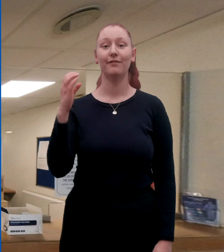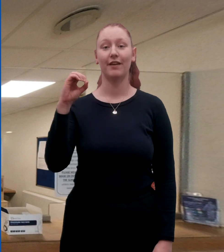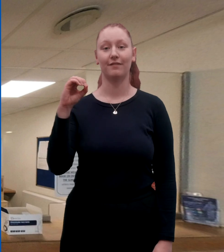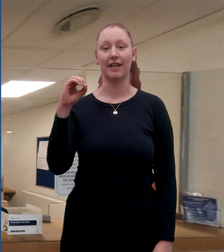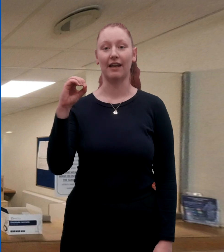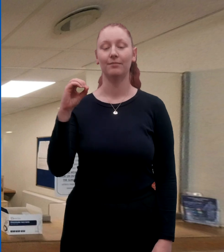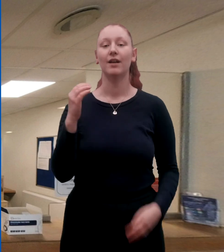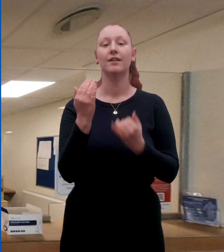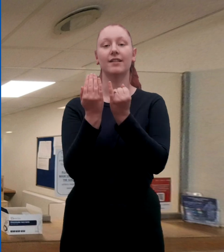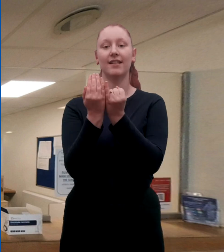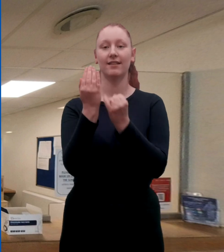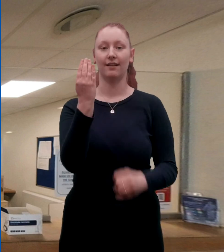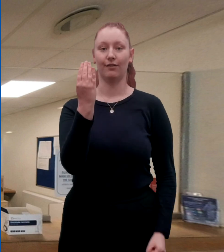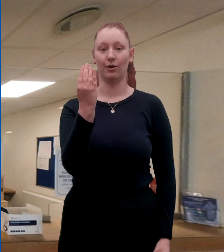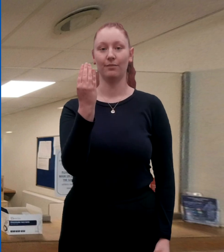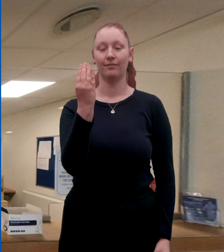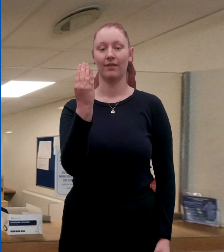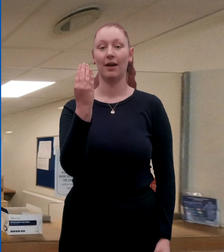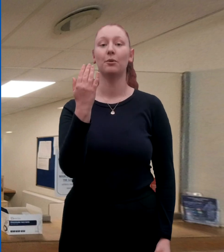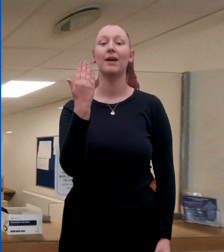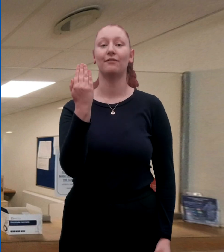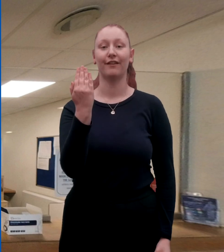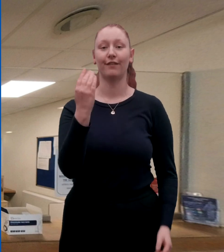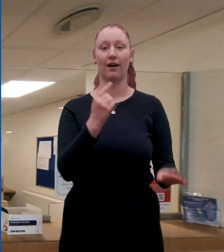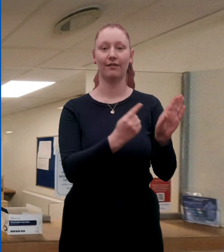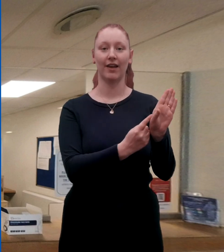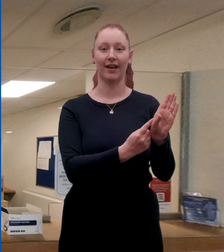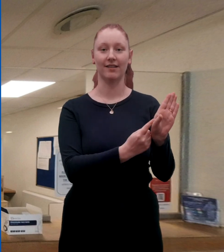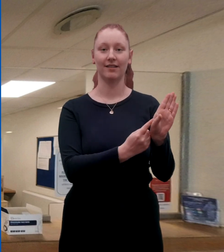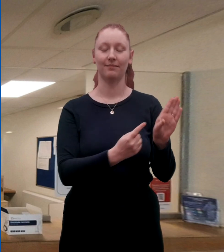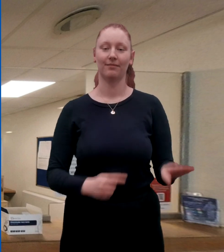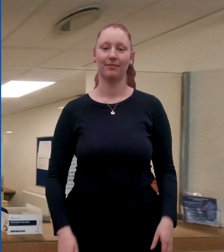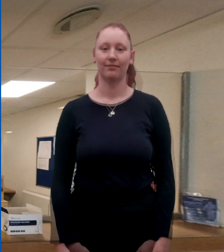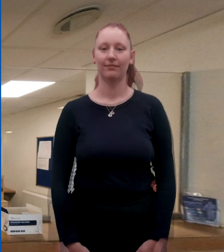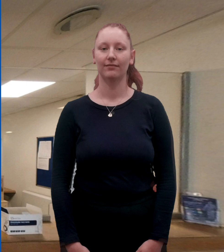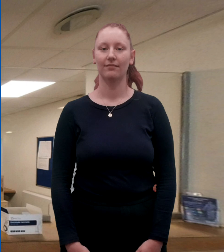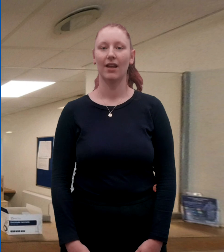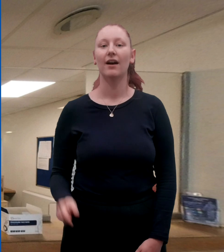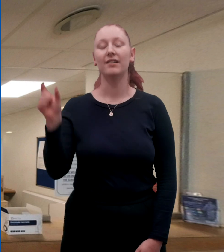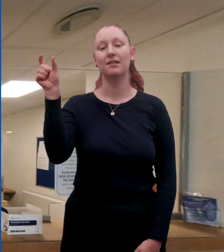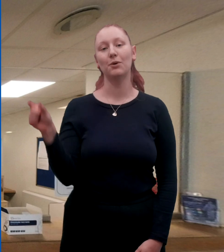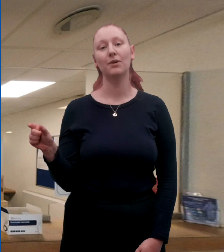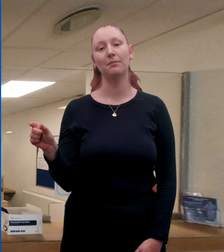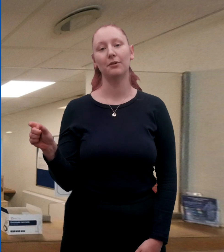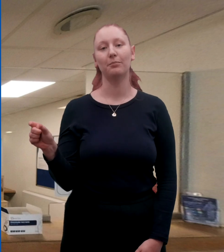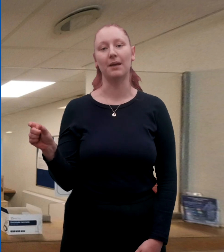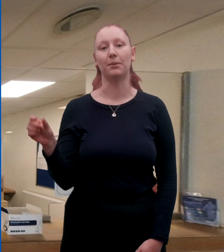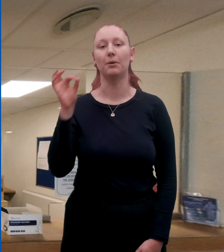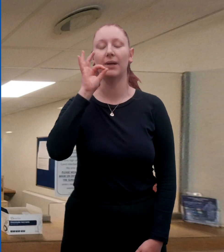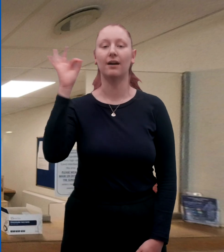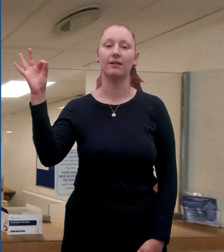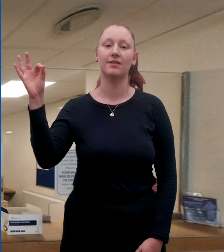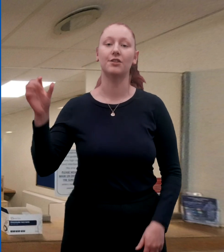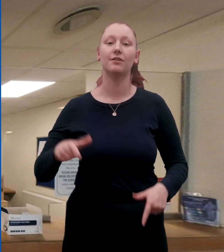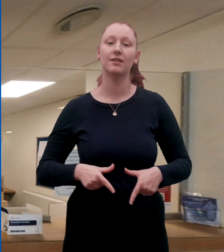Then from 50 to 64, it will be every 5 years. A small number of people